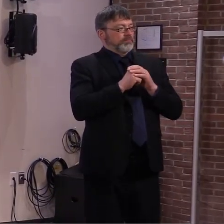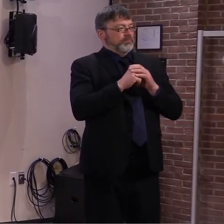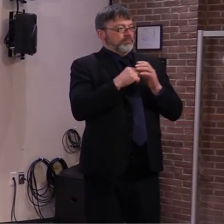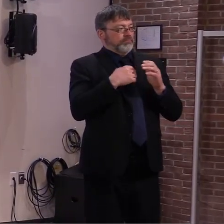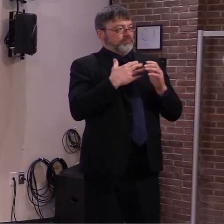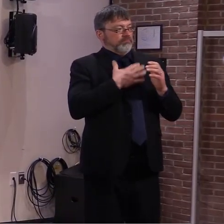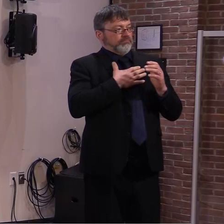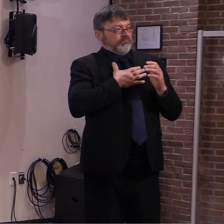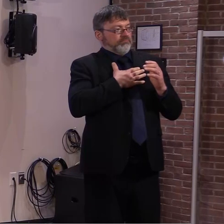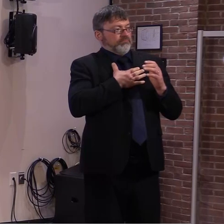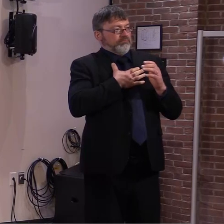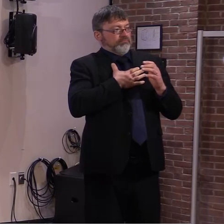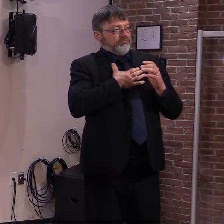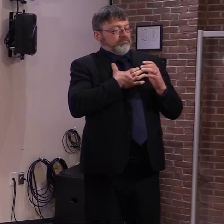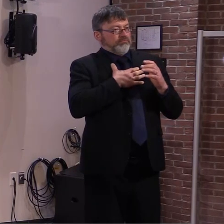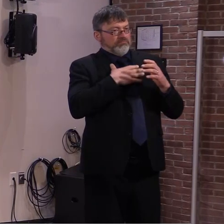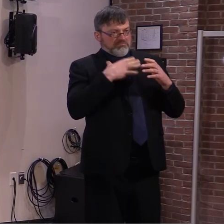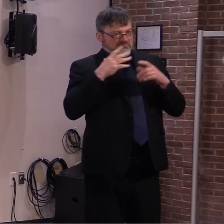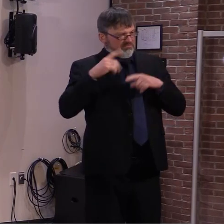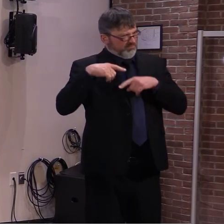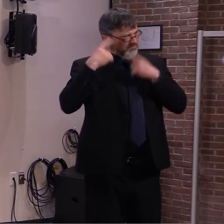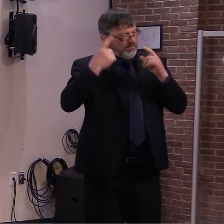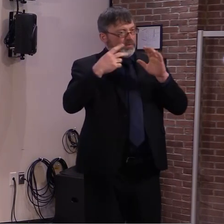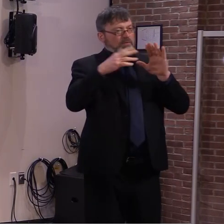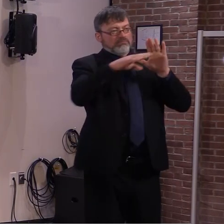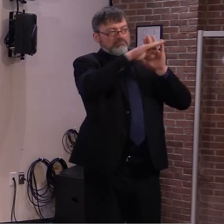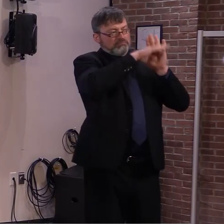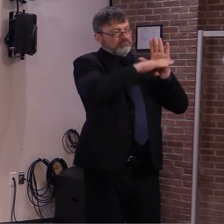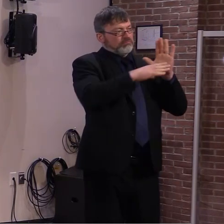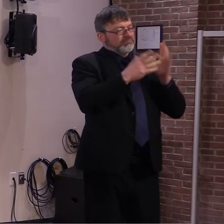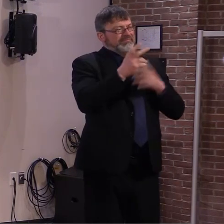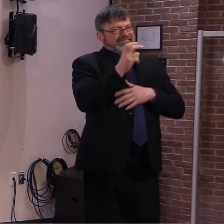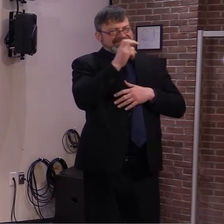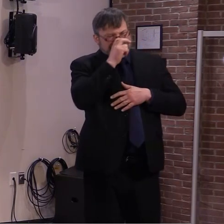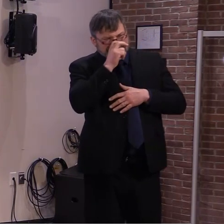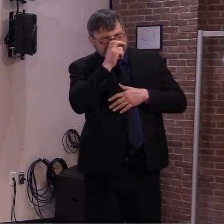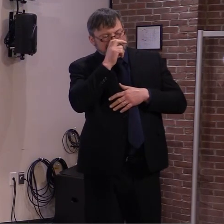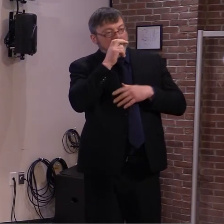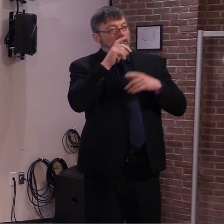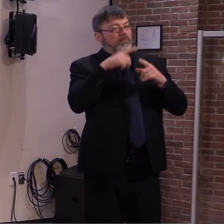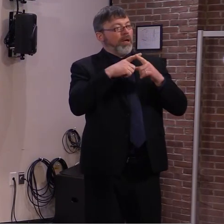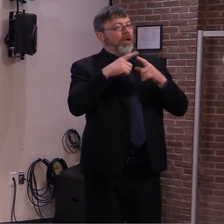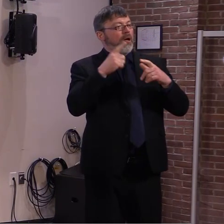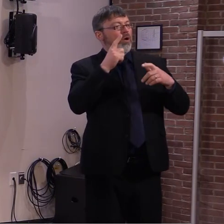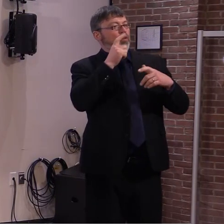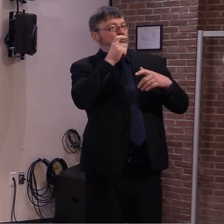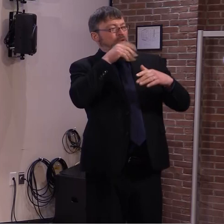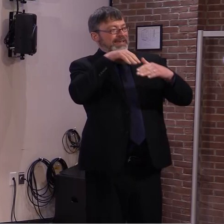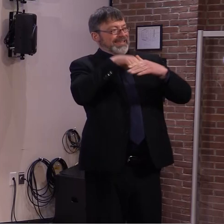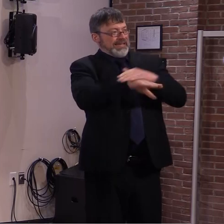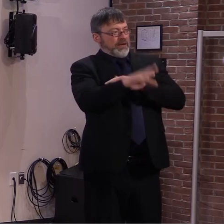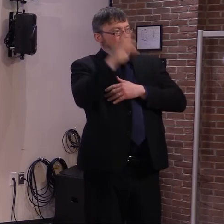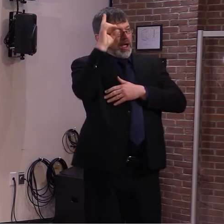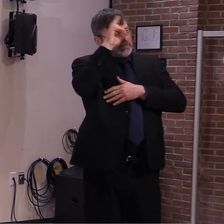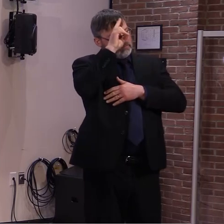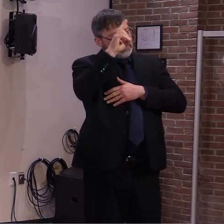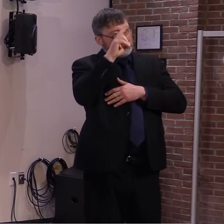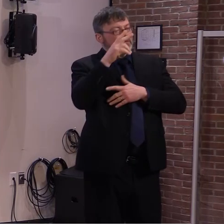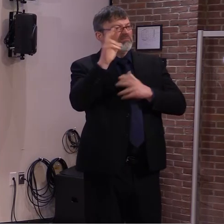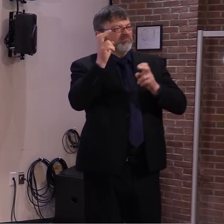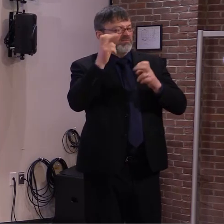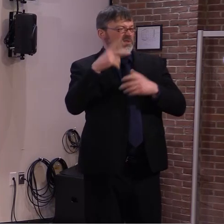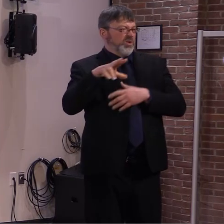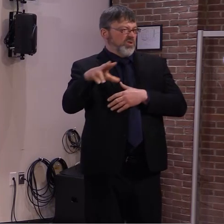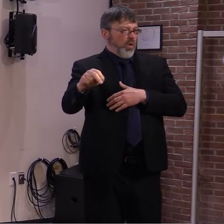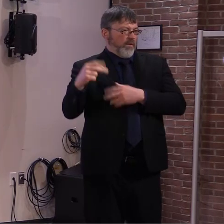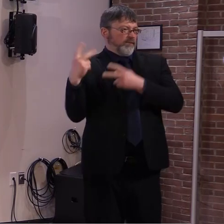visitation policies in hospitals, and what we were trying to do is to loosen those